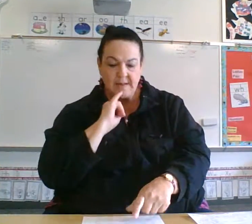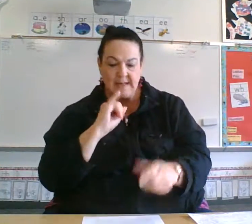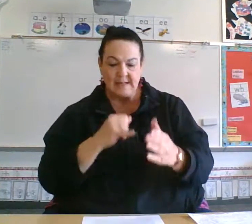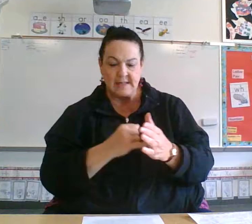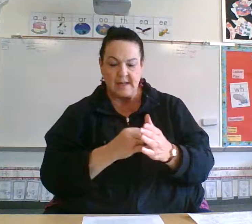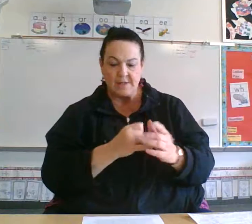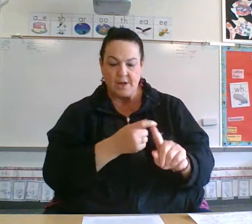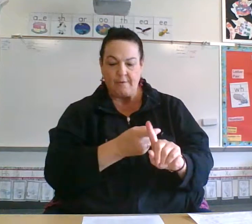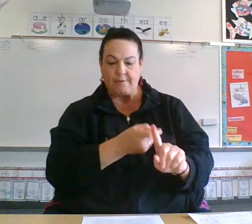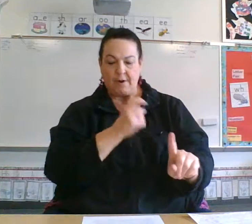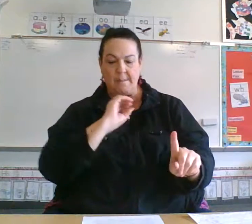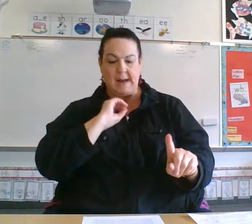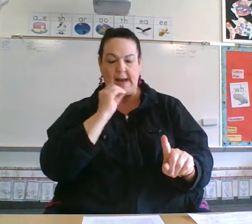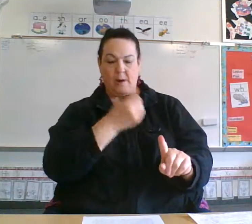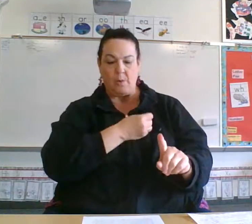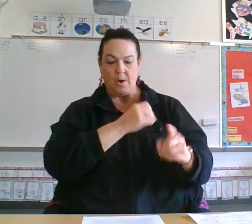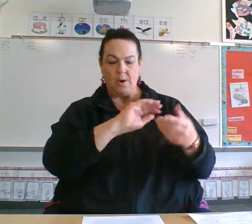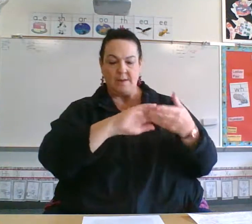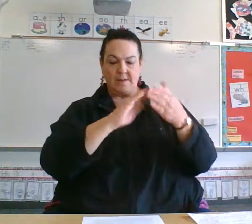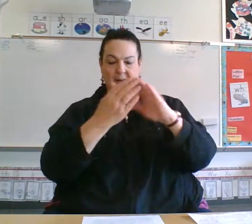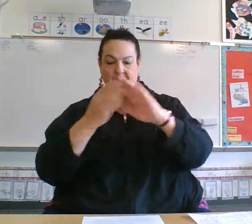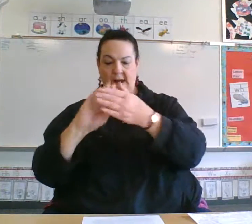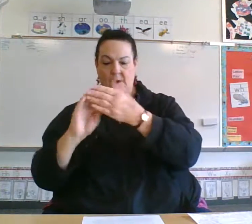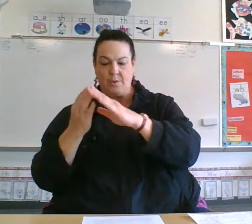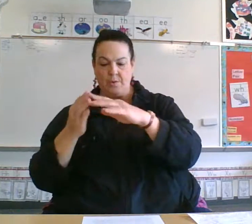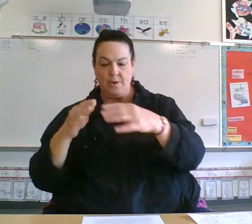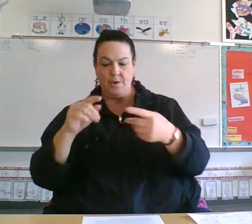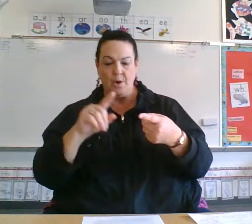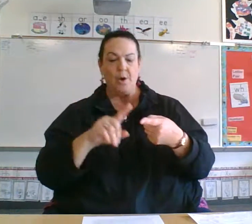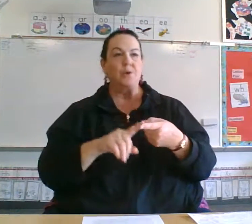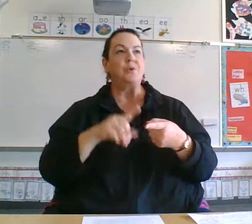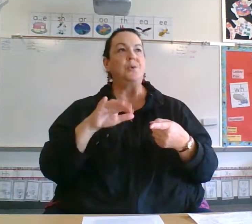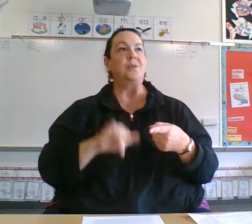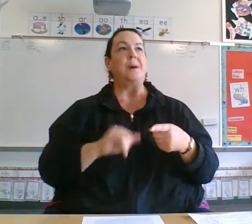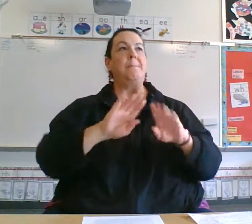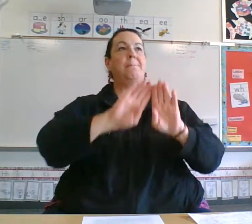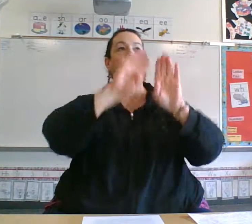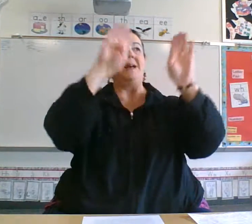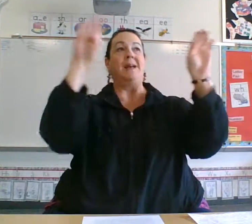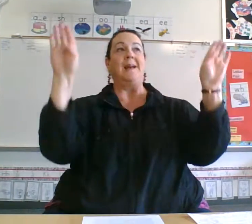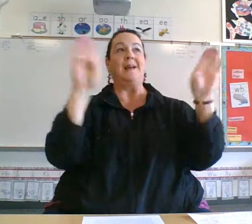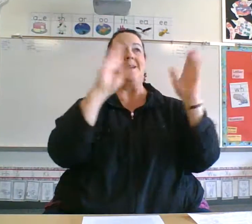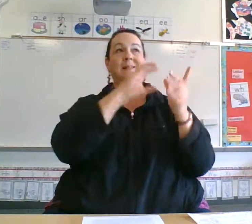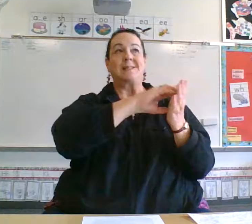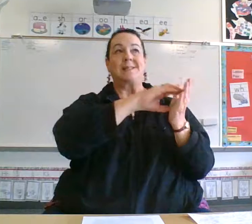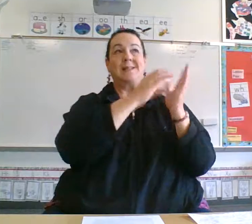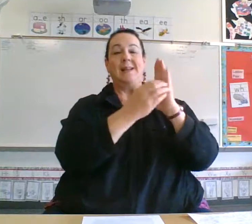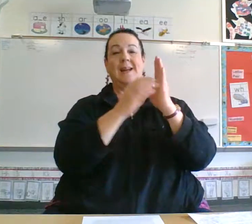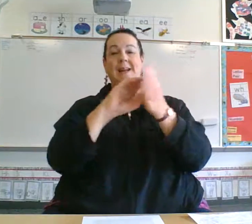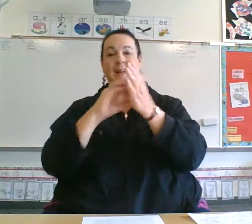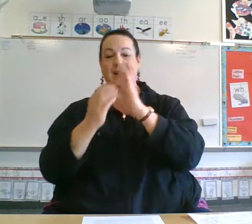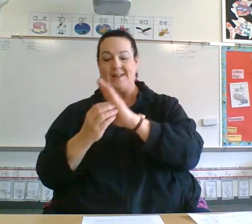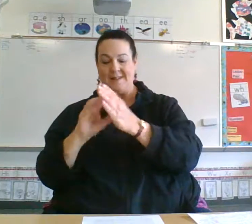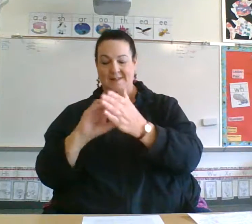is it from our town to the big city?